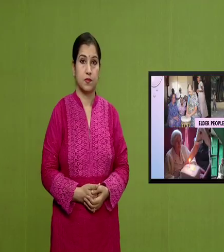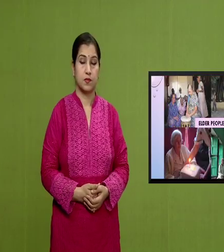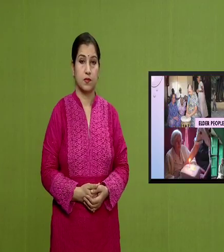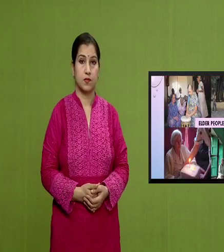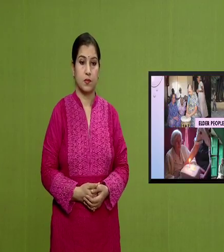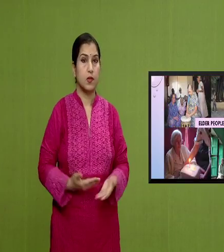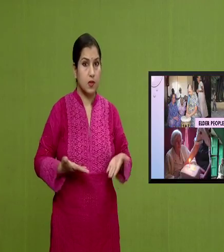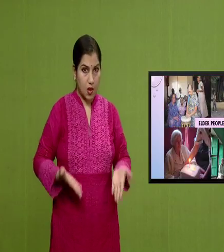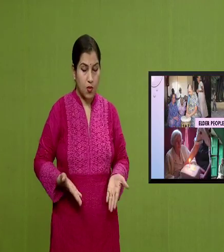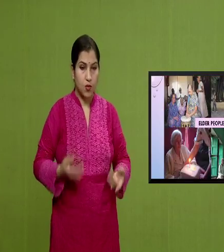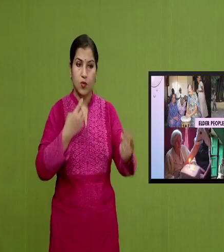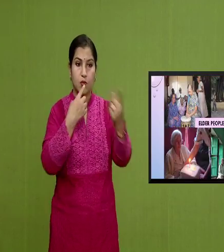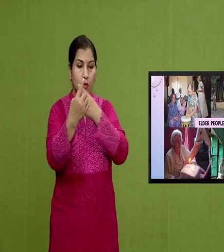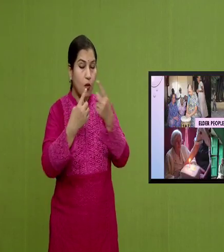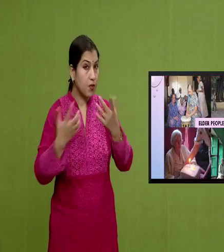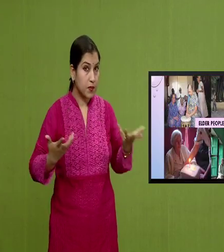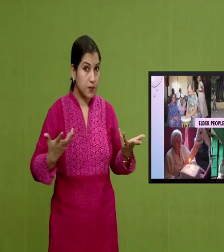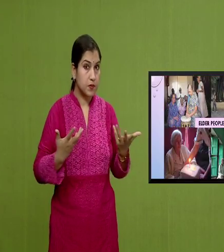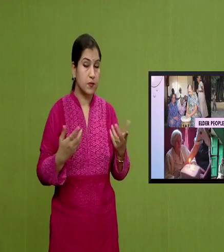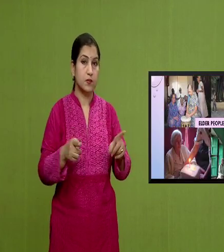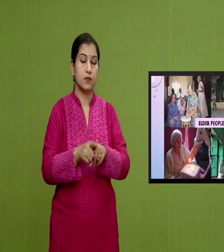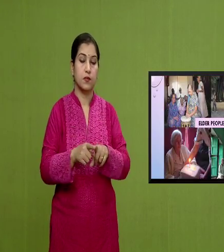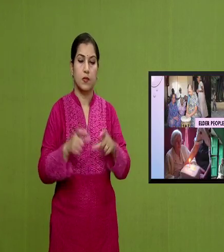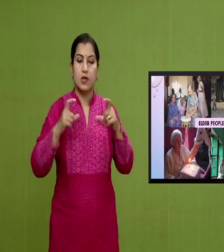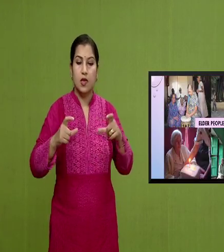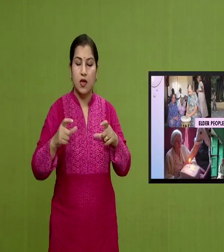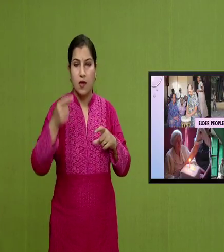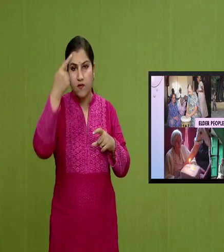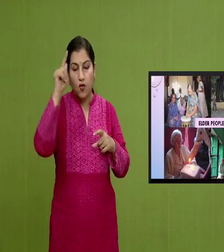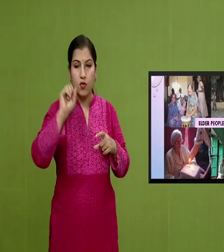Now we will talk about the care for the elderly.